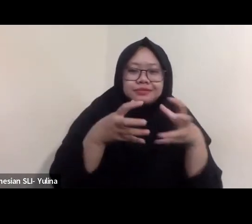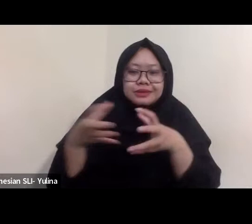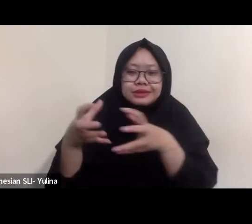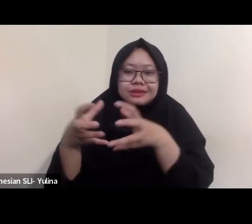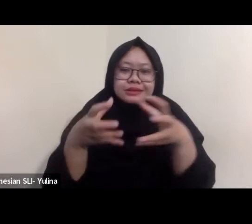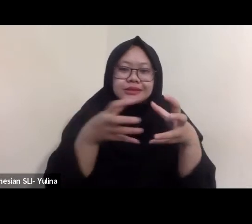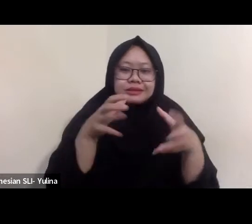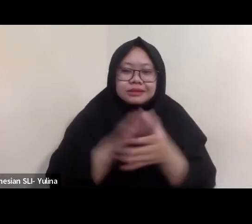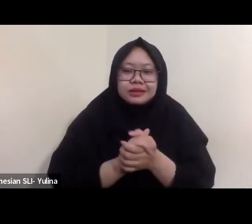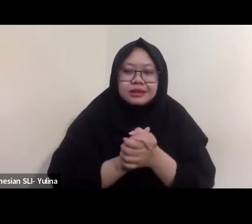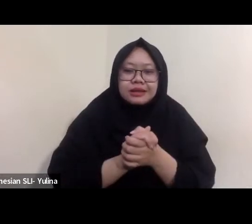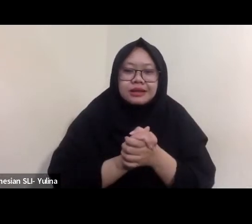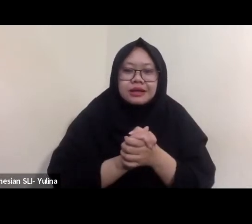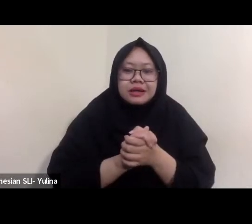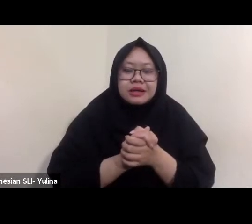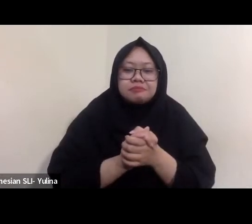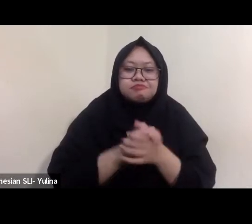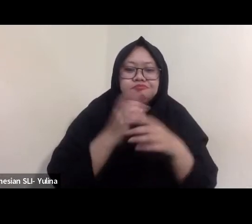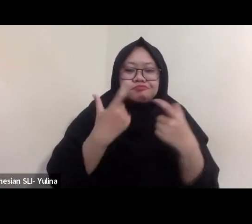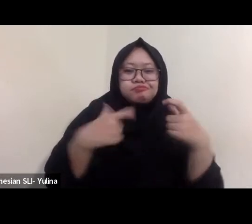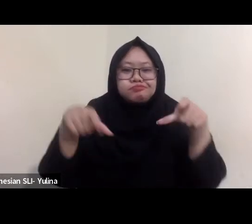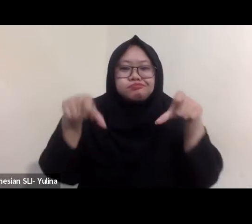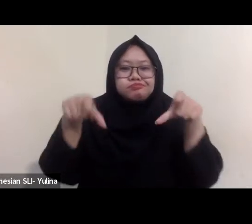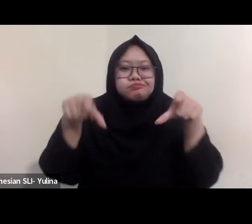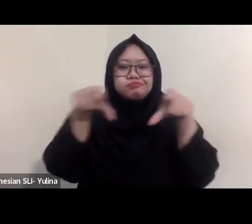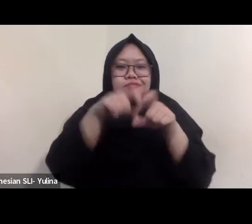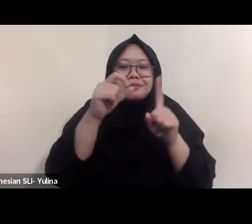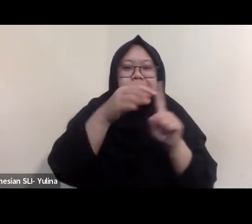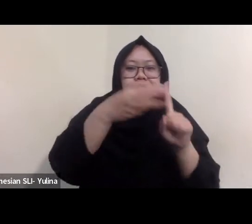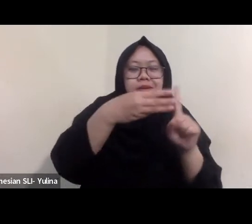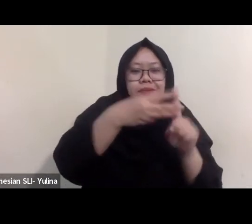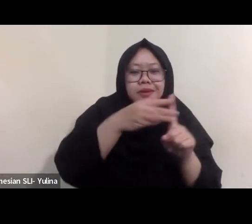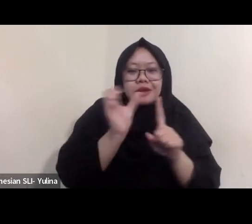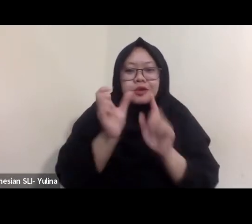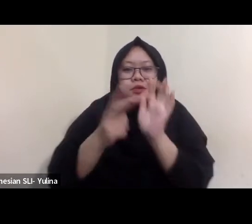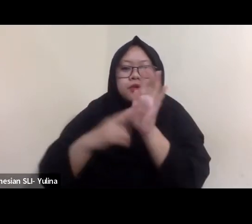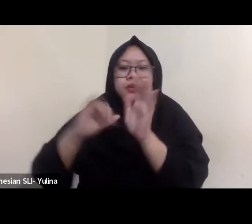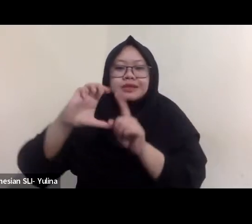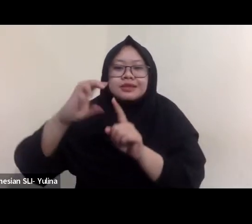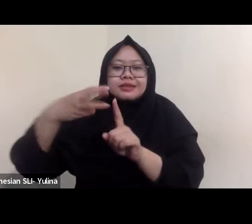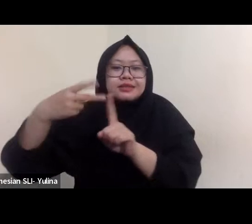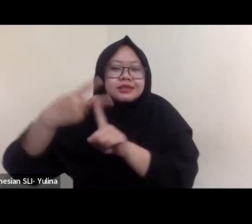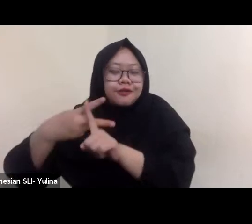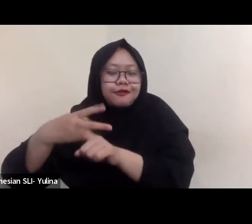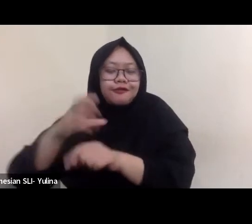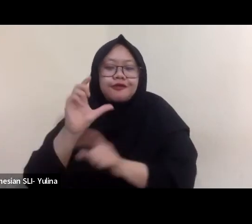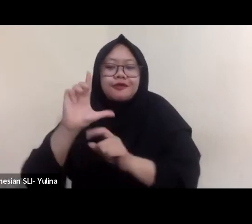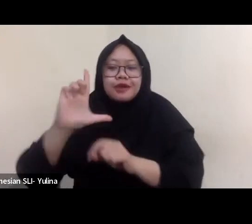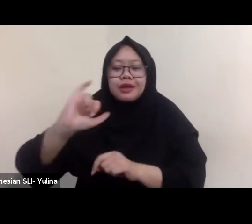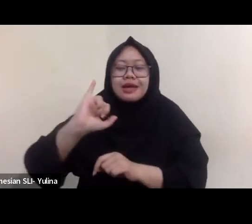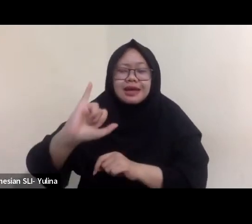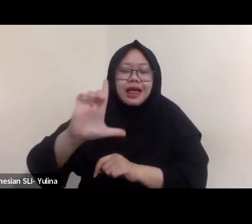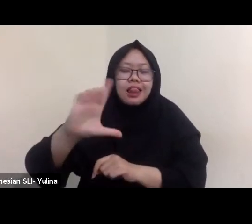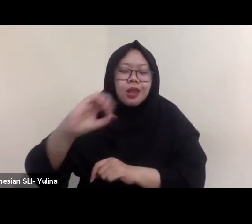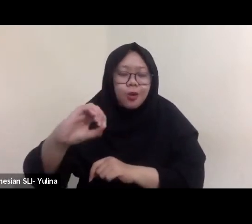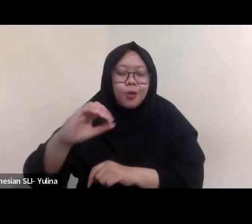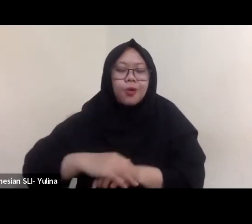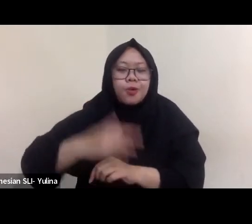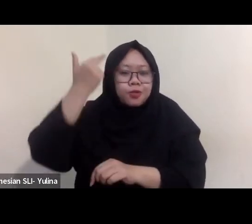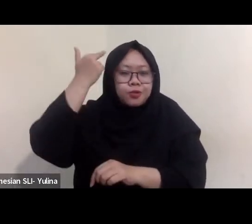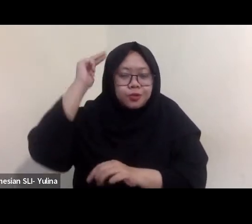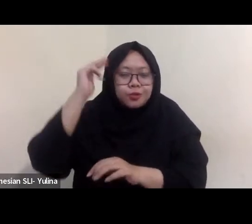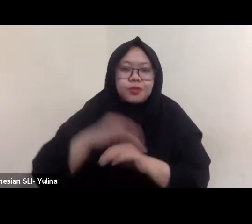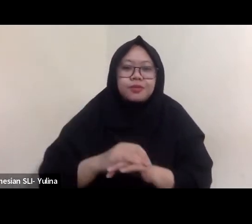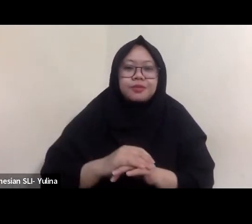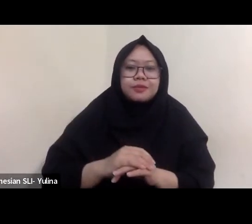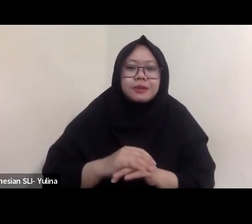ILO, to raise the important issues in education, digitalization, and civic space. With